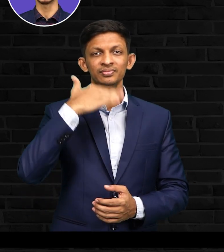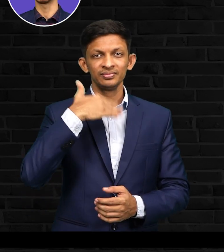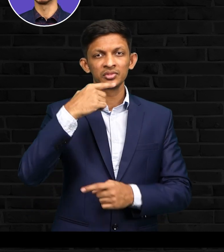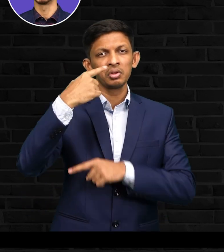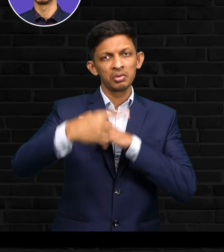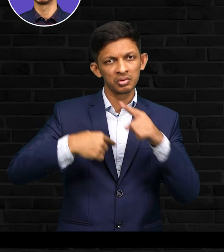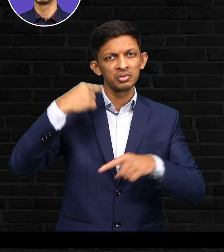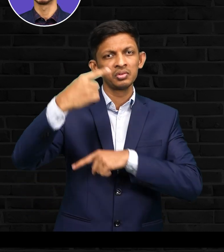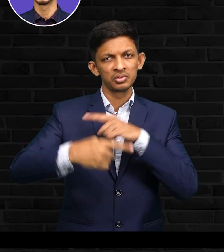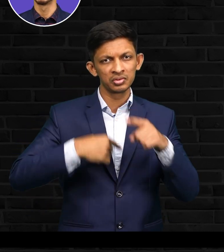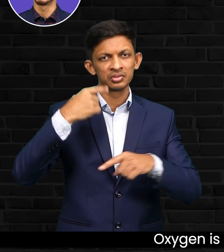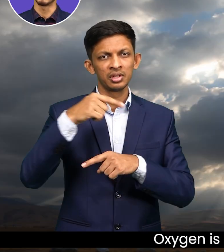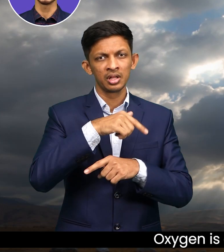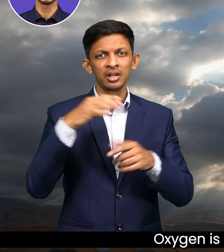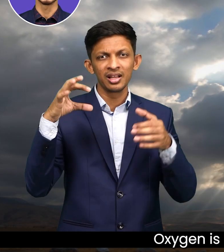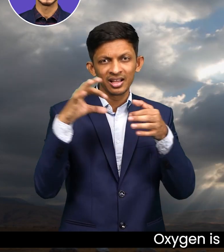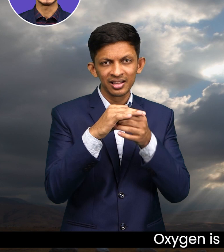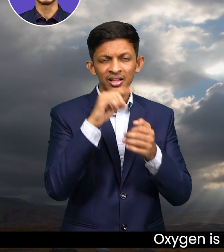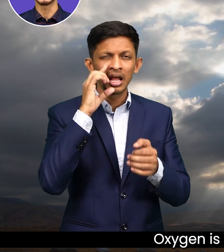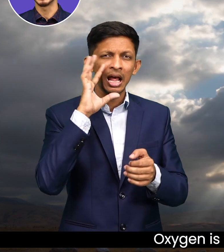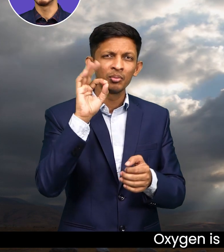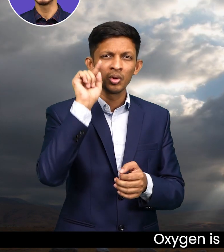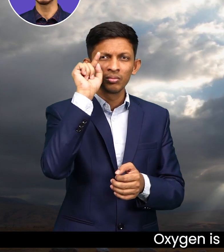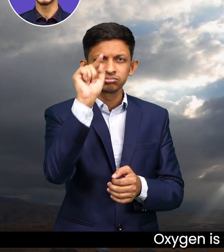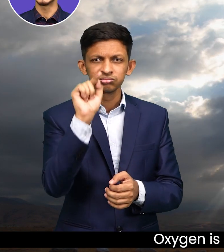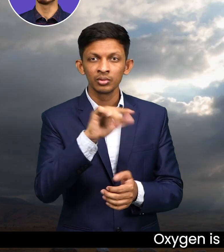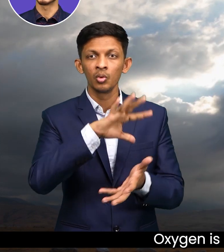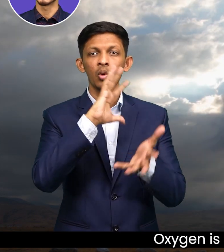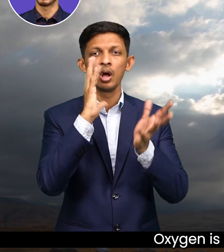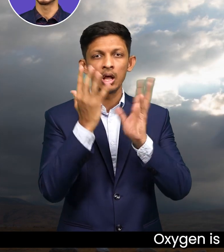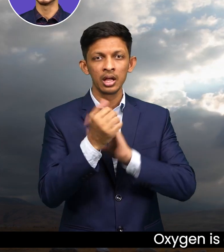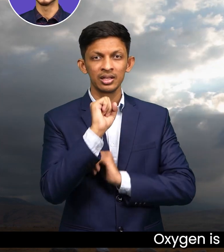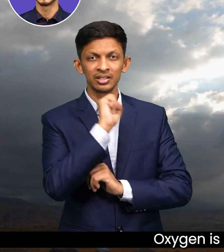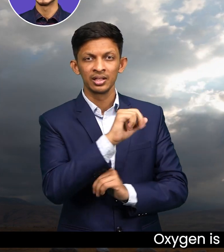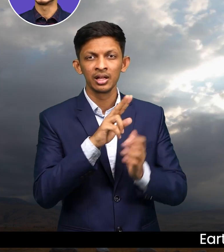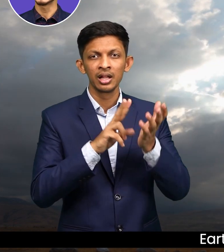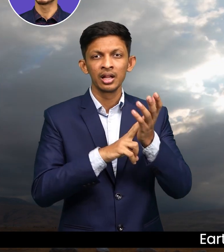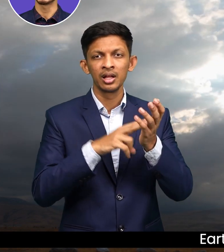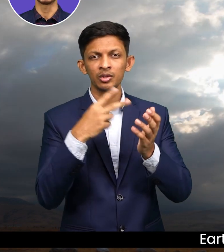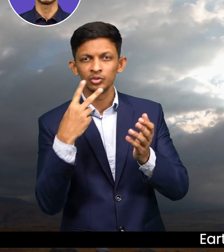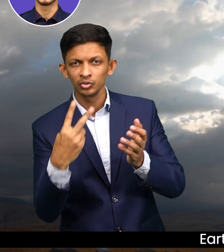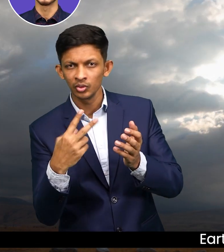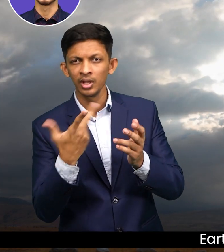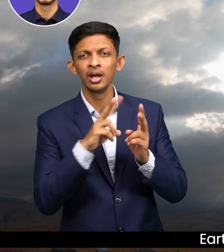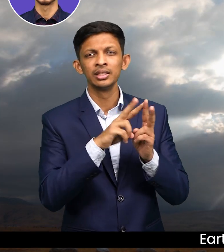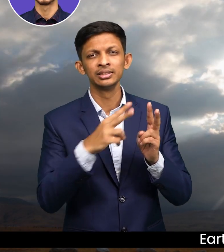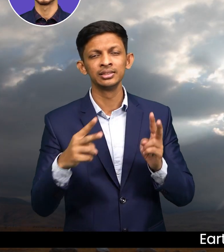Oxygen cycle. Oxygen is an abundant element on Earth next to